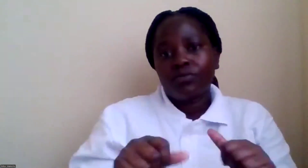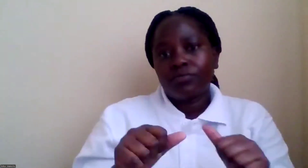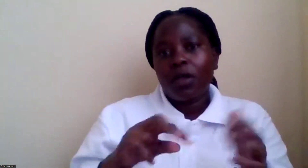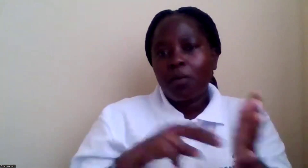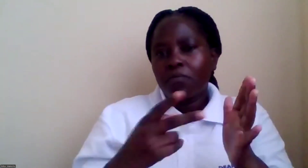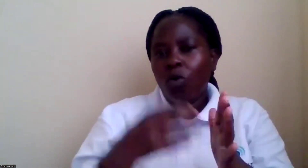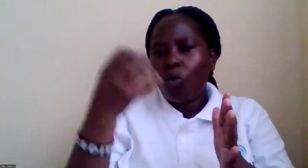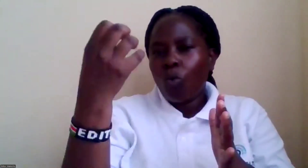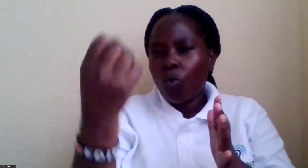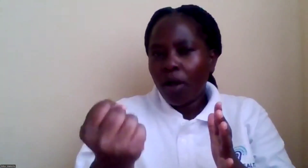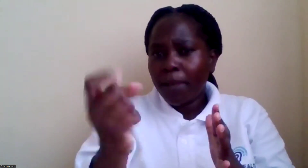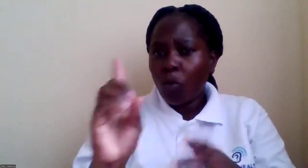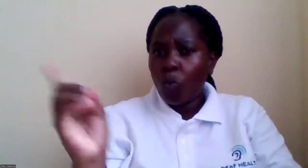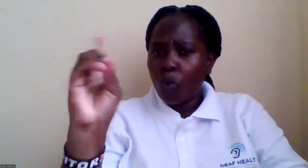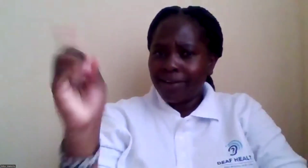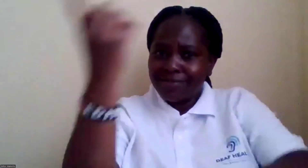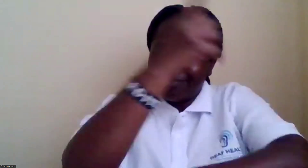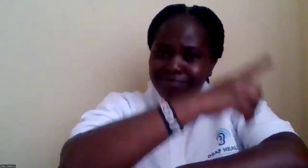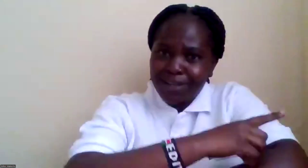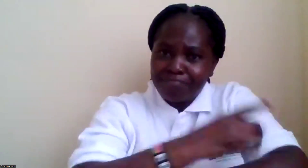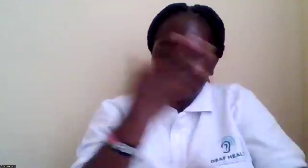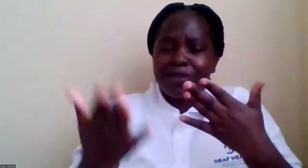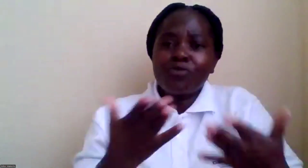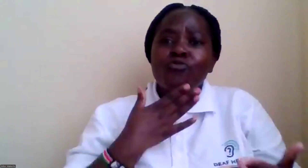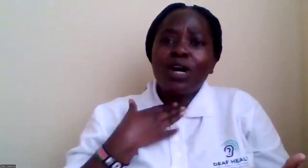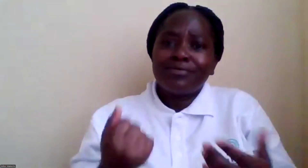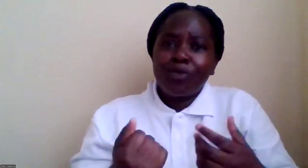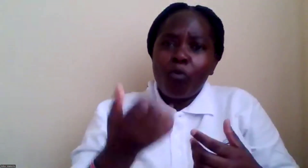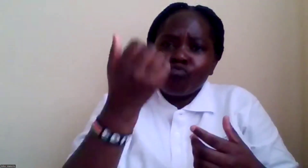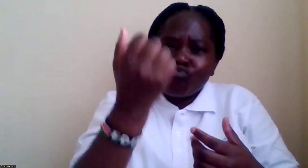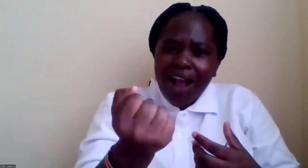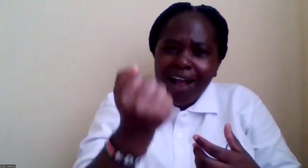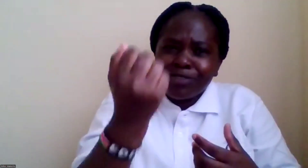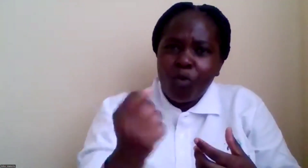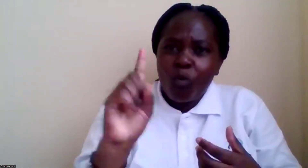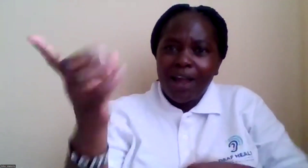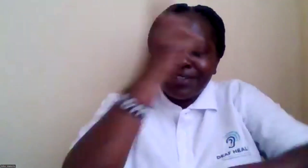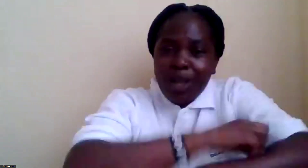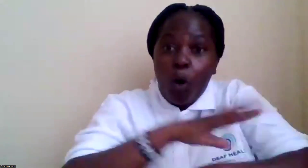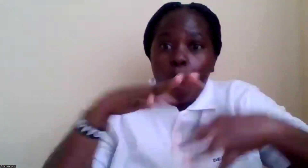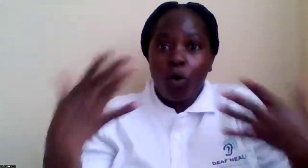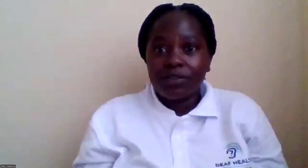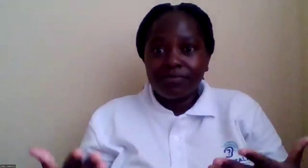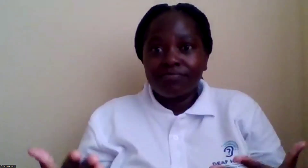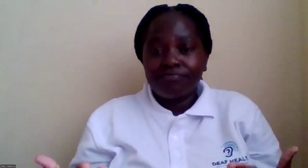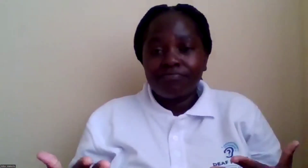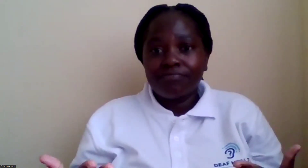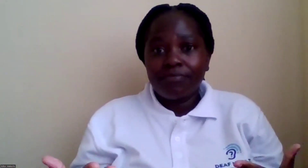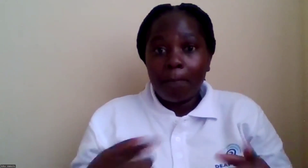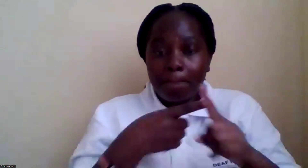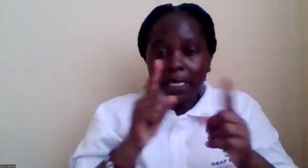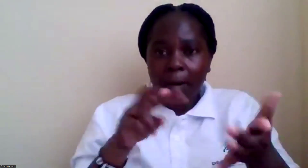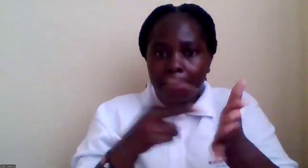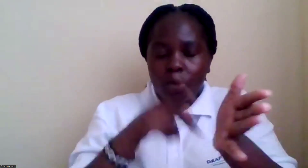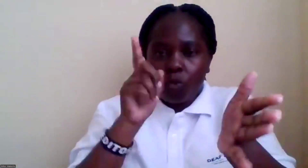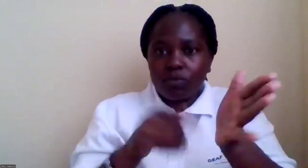just one day that perhaps you've just eaten ugali, but not the rest? But generally, maybe in